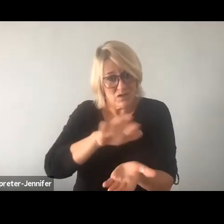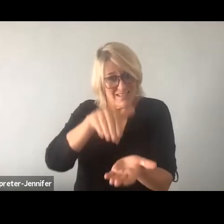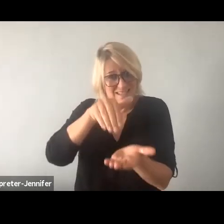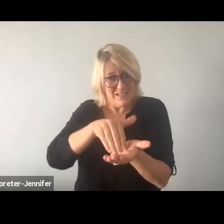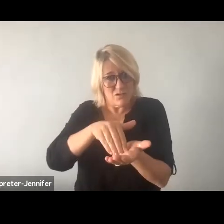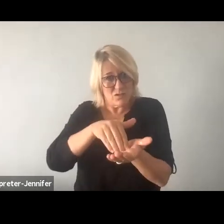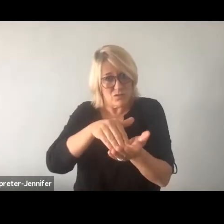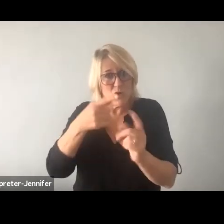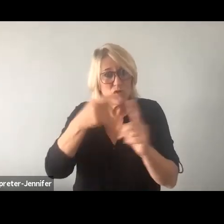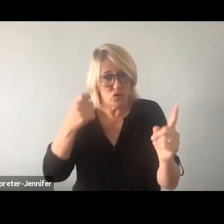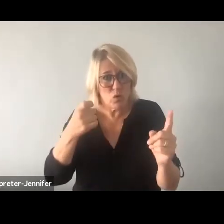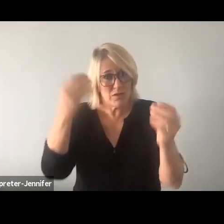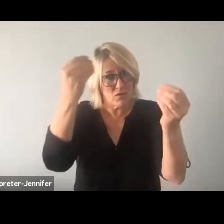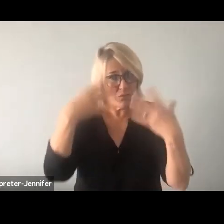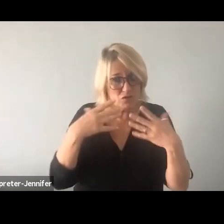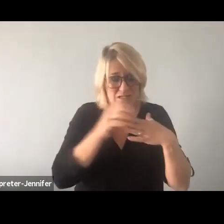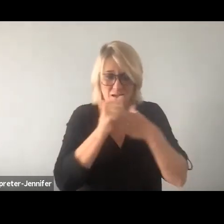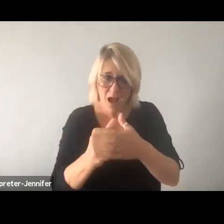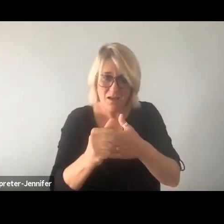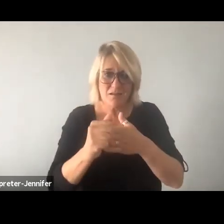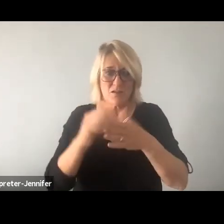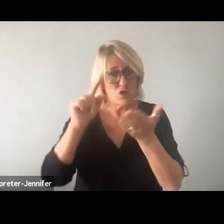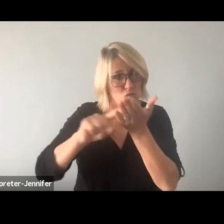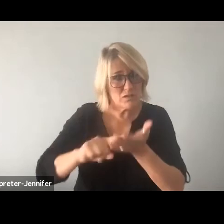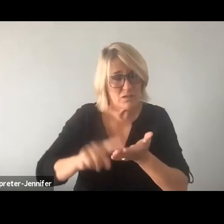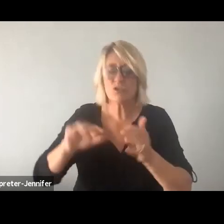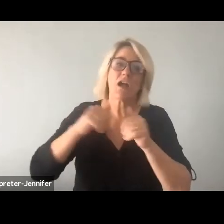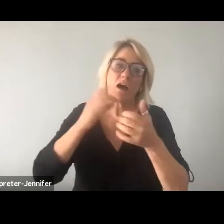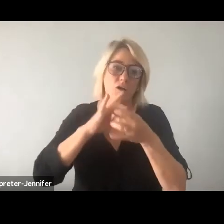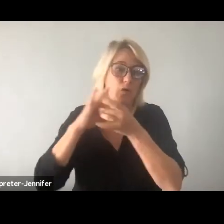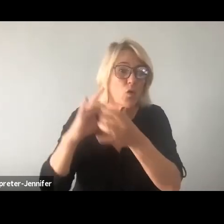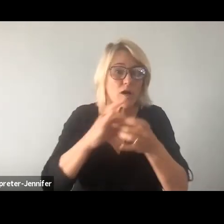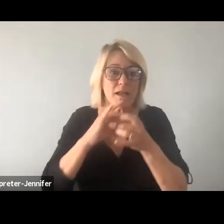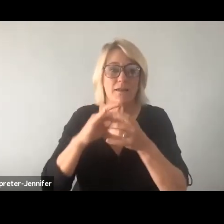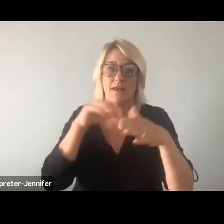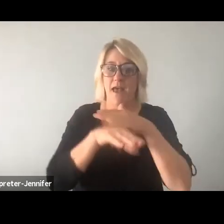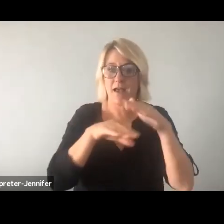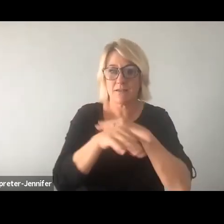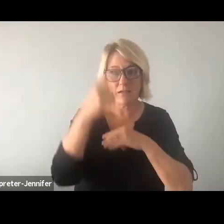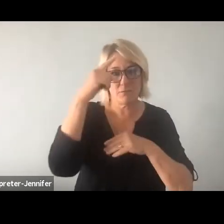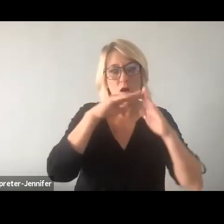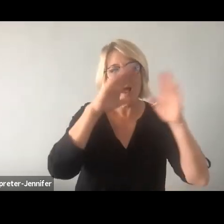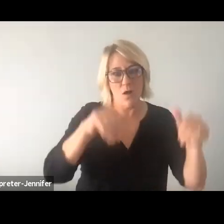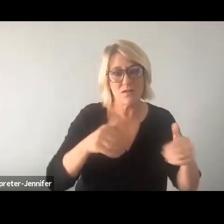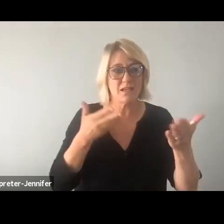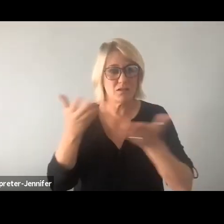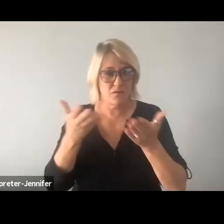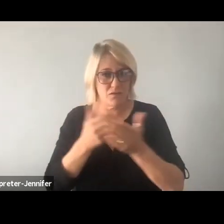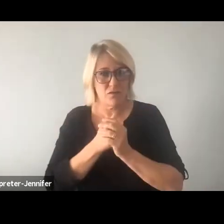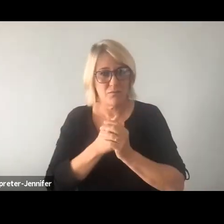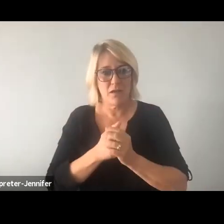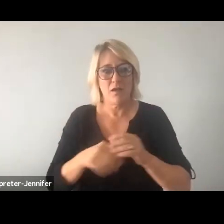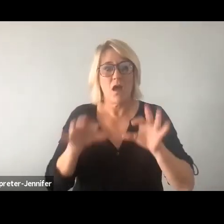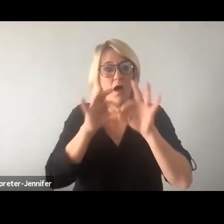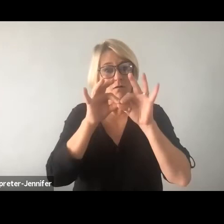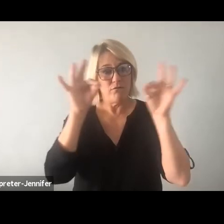information, guidance, and research about how to coordinate access to housing and services, a forum for